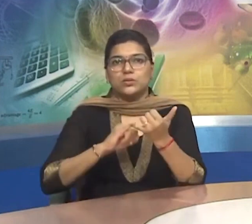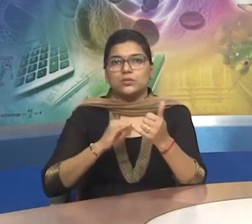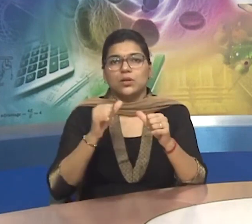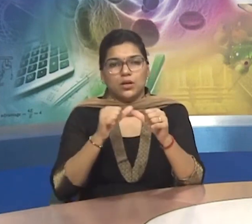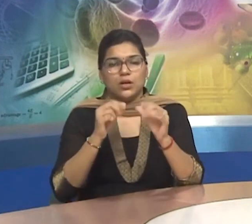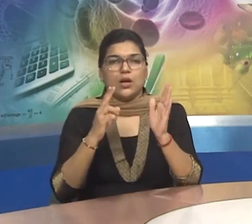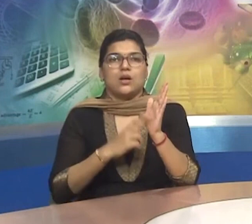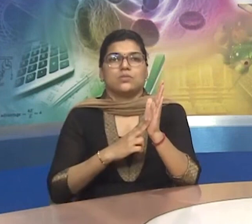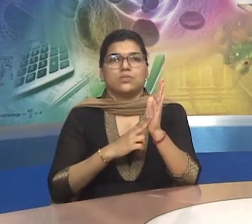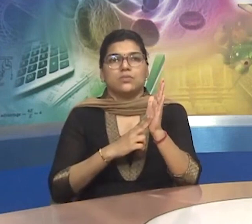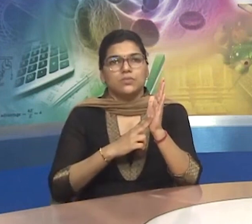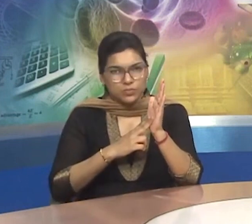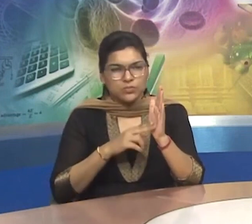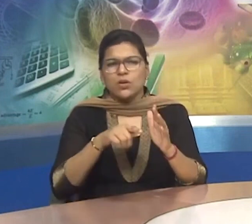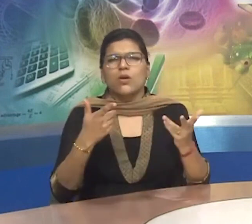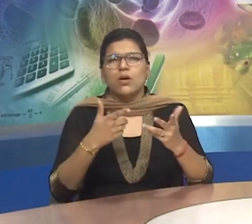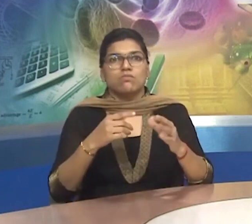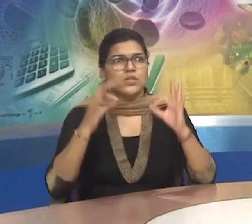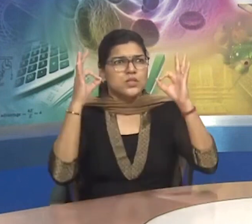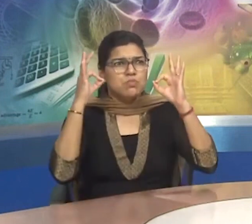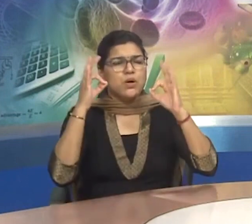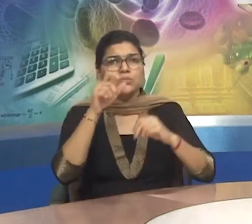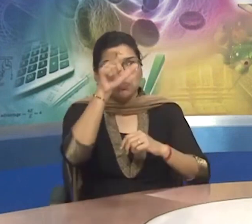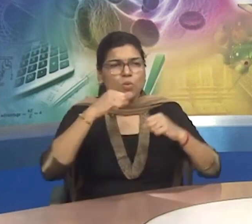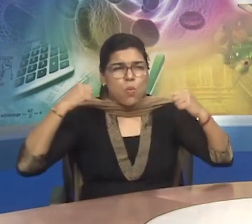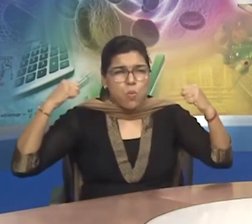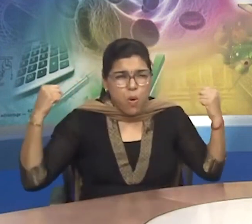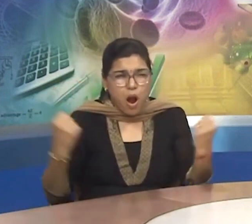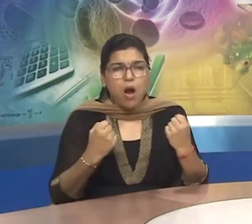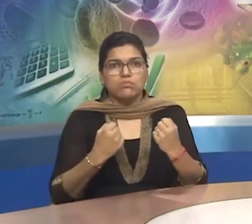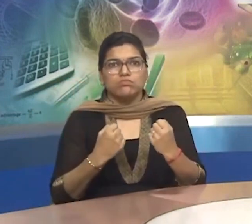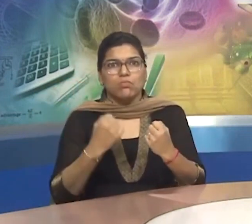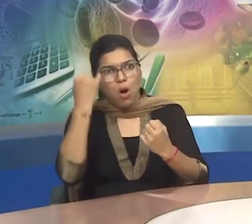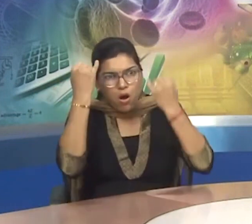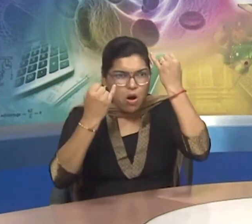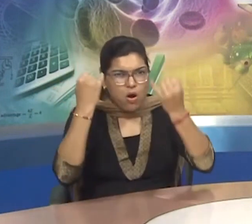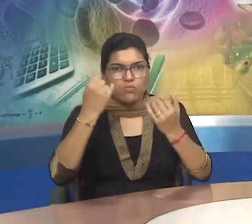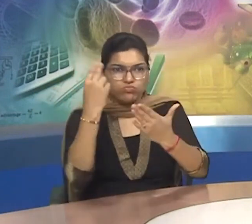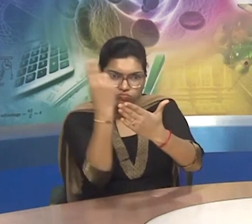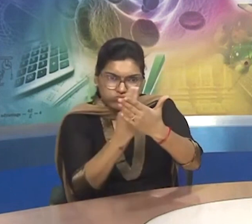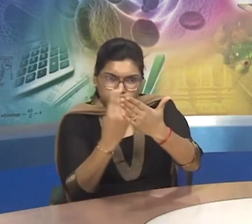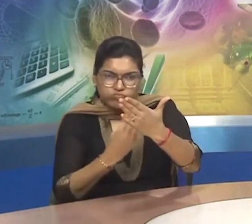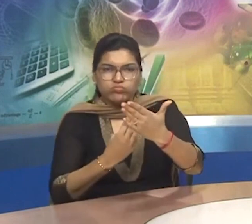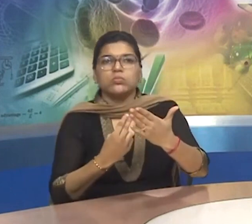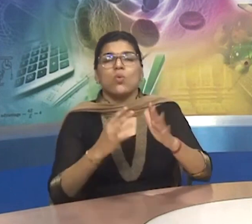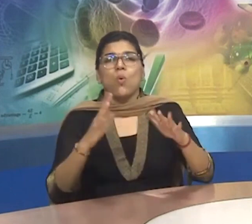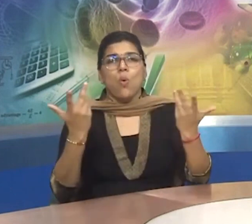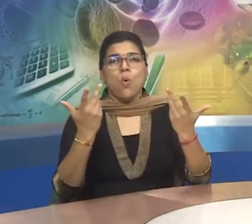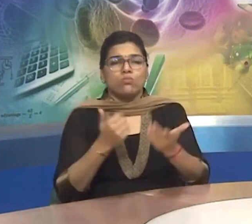or Padma Vibhushan Award or Padma Shri Award. These are the special awards which are given to the citizens of